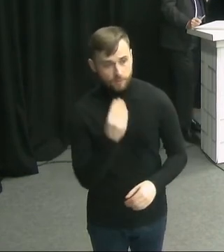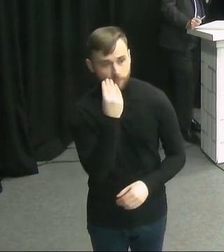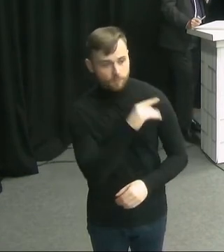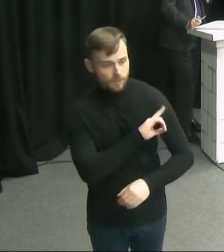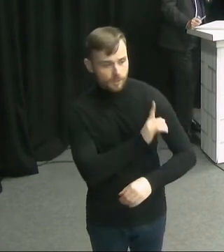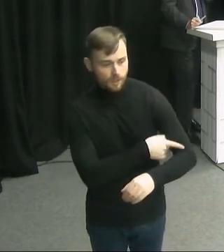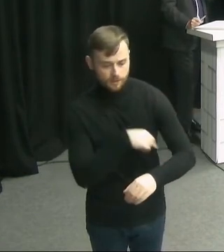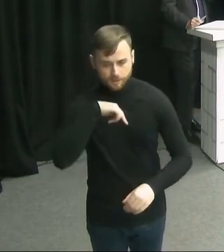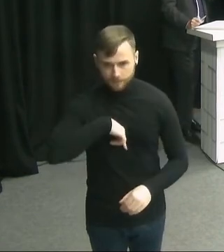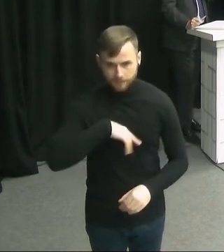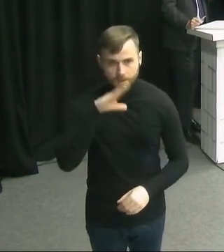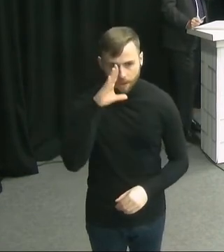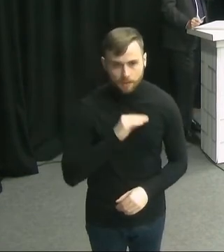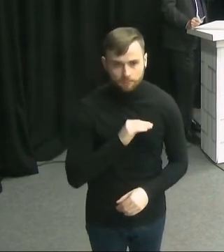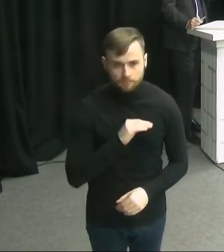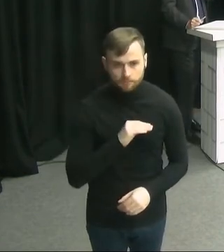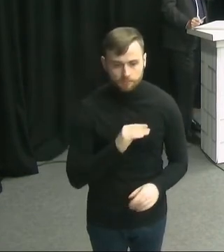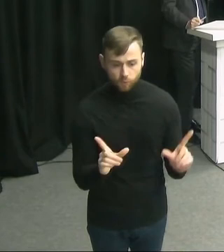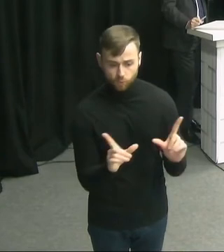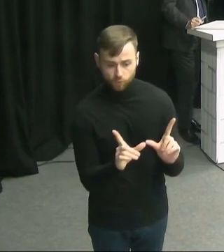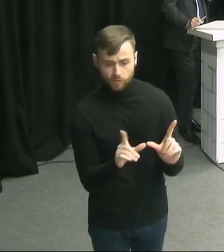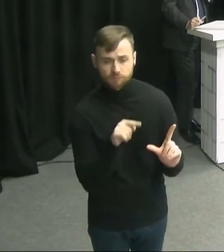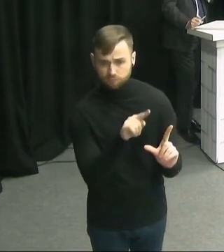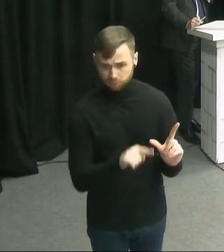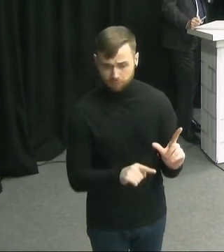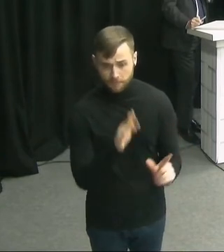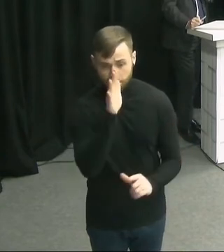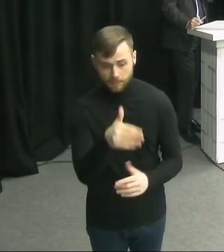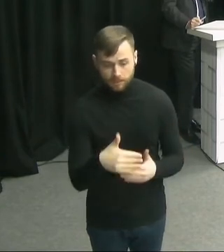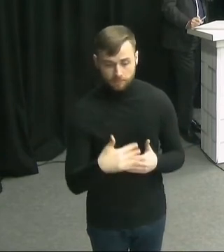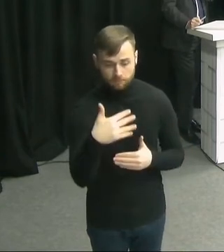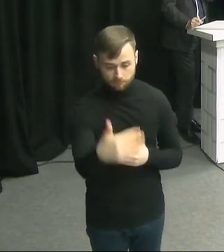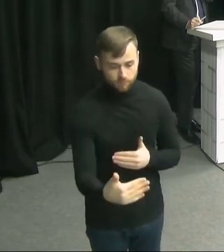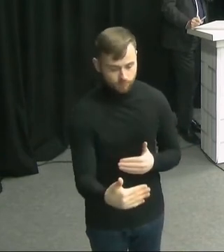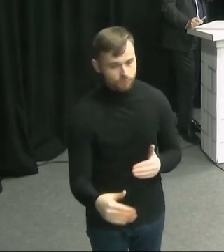Well, a rector should be a superman to do everything alone.